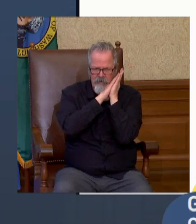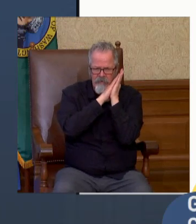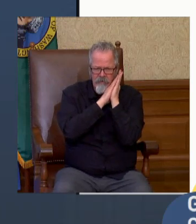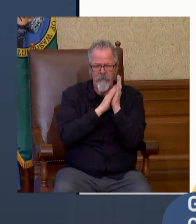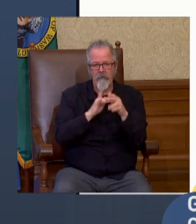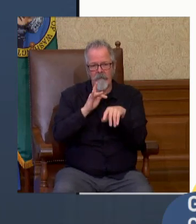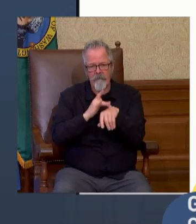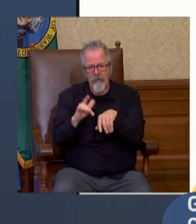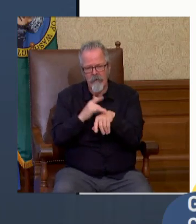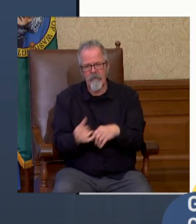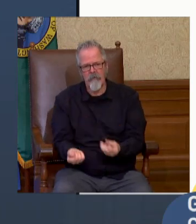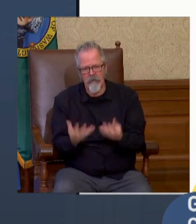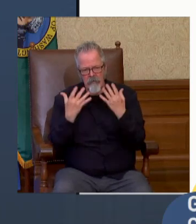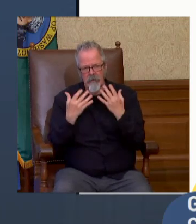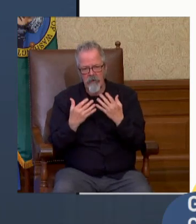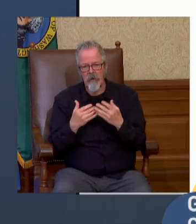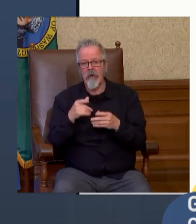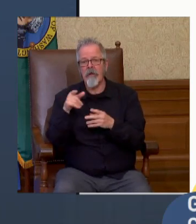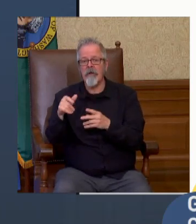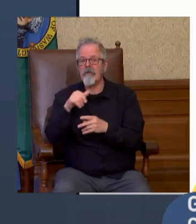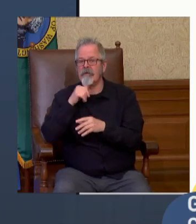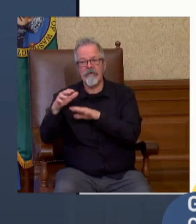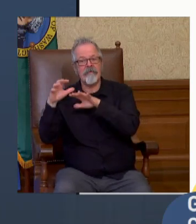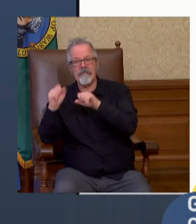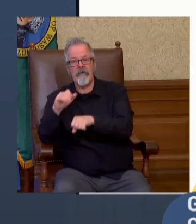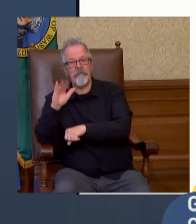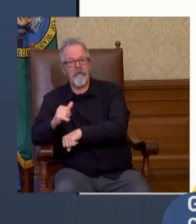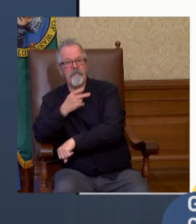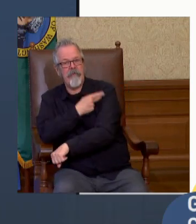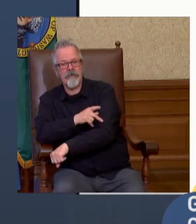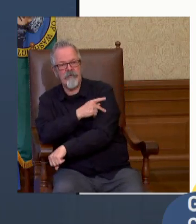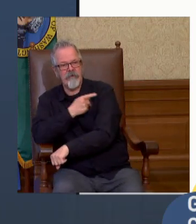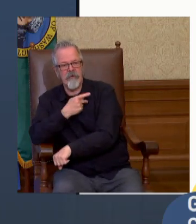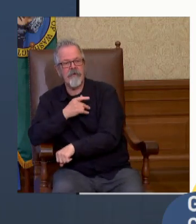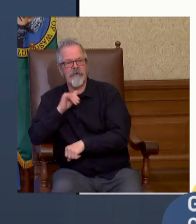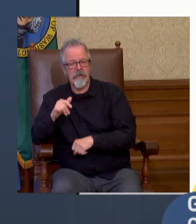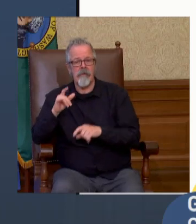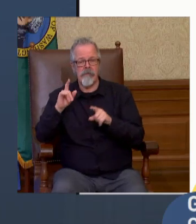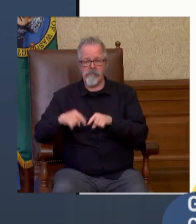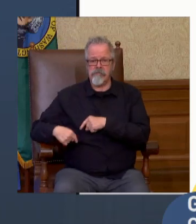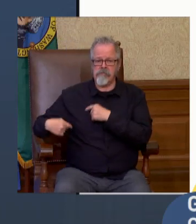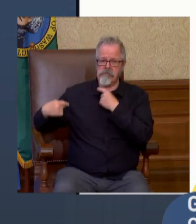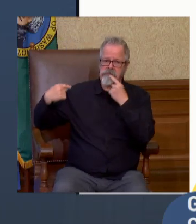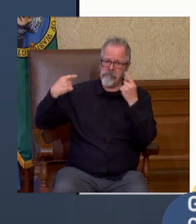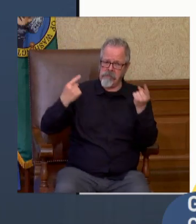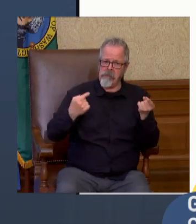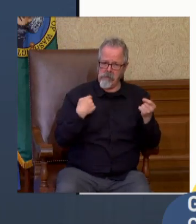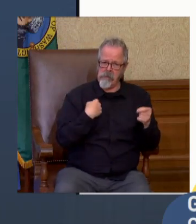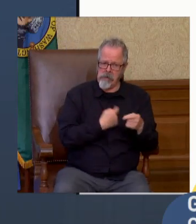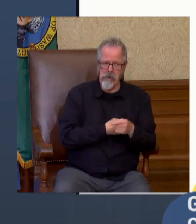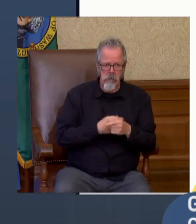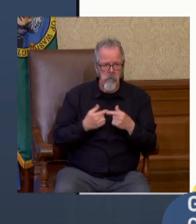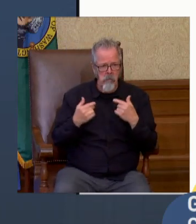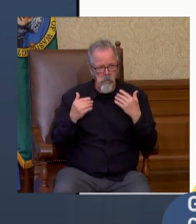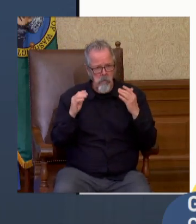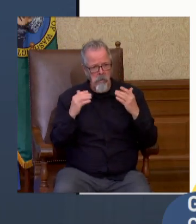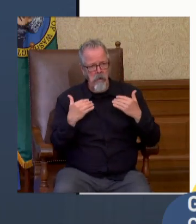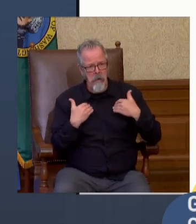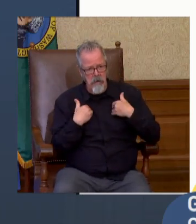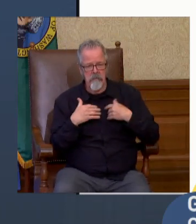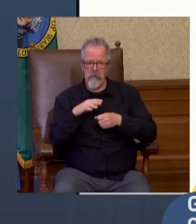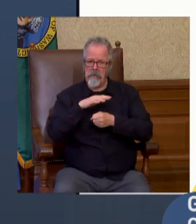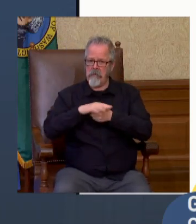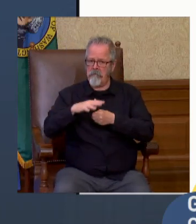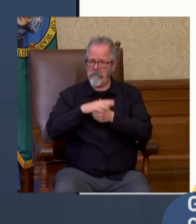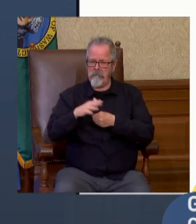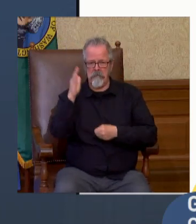a relatively healthy number of just under 1,000 additional beds that could be available